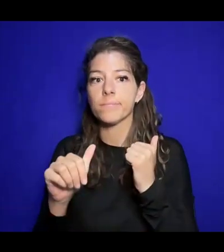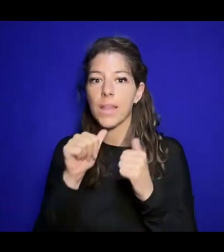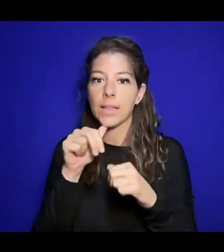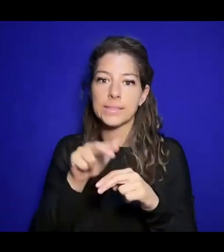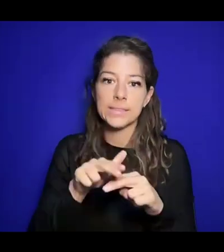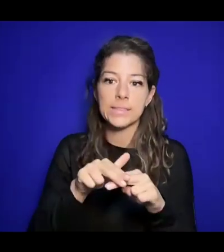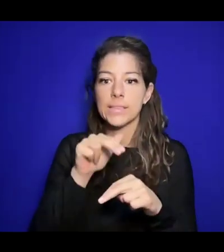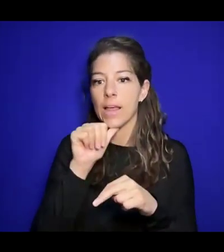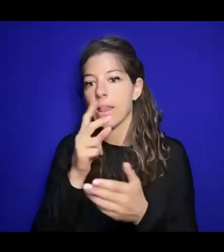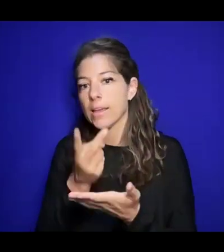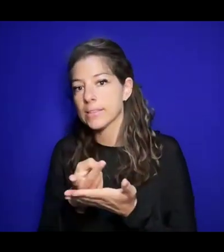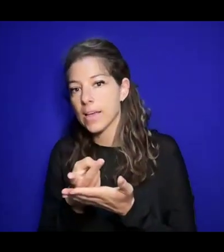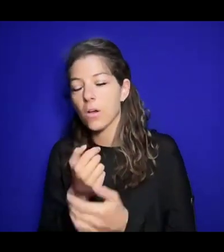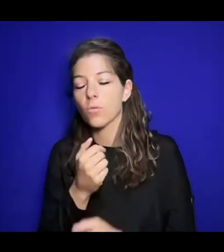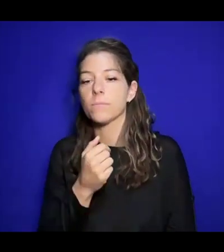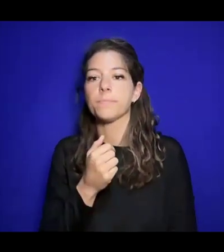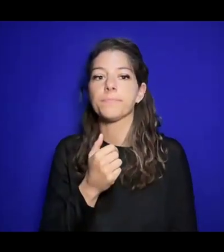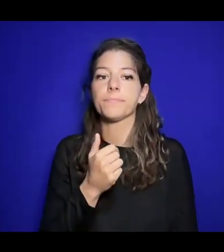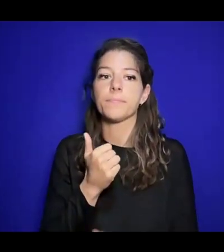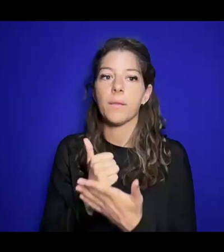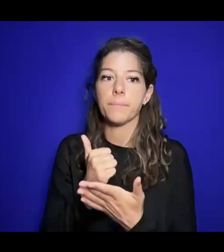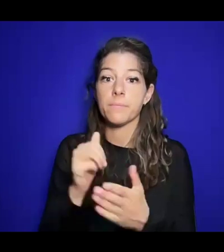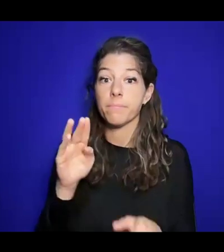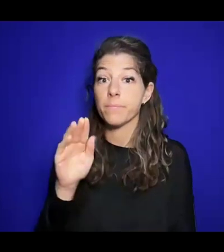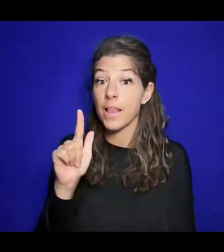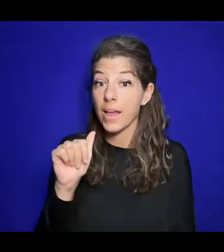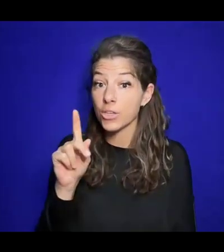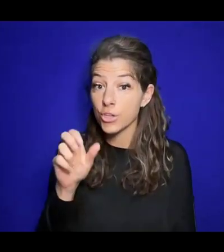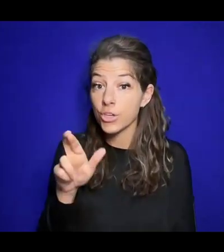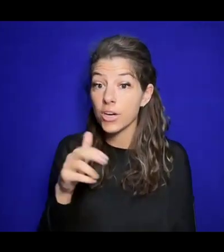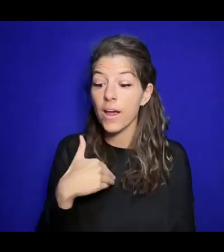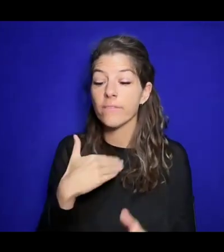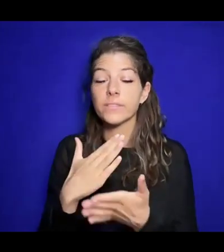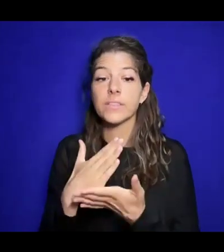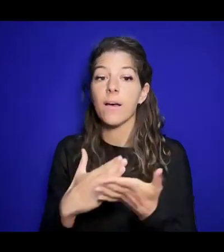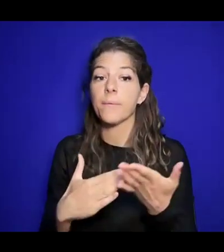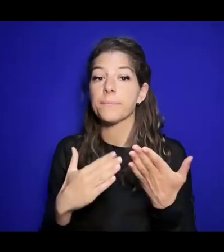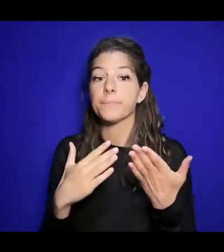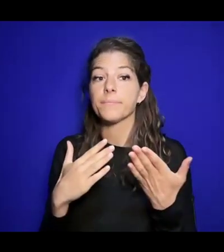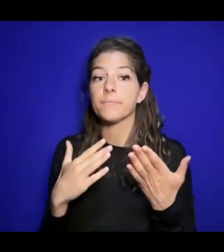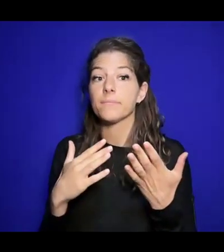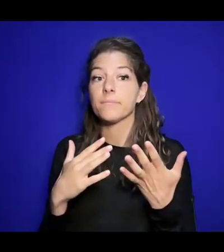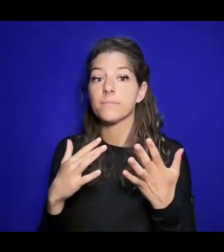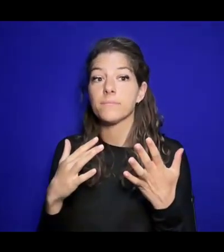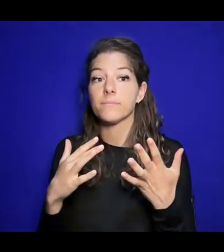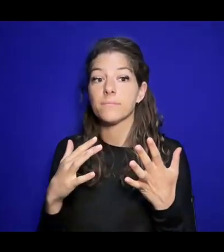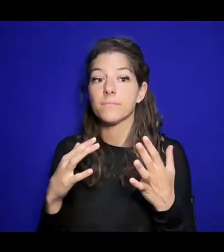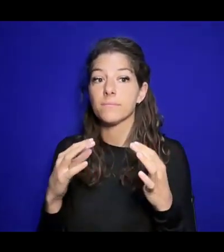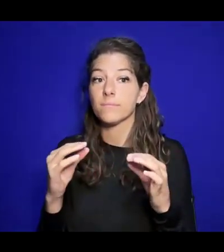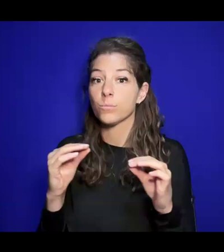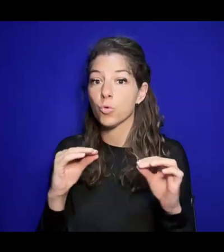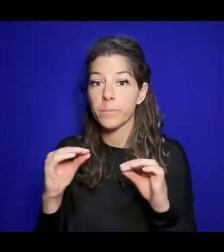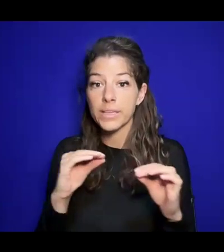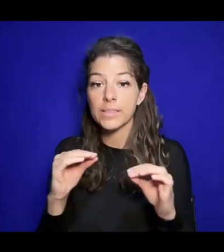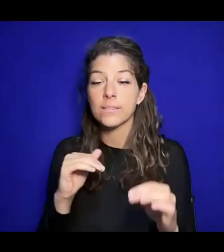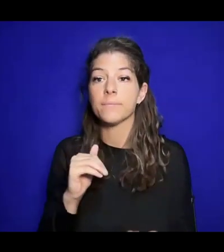you're not laying down. It helps your bladder have some shaking of the bladder when you have some